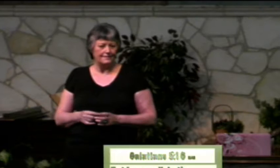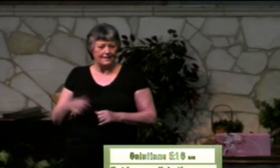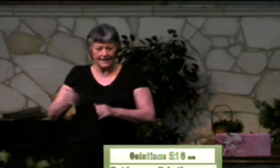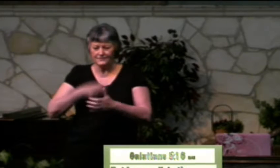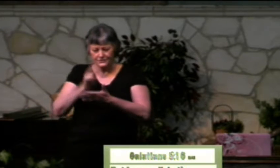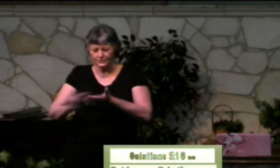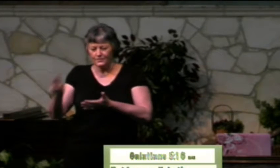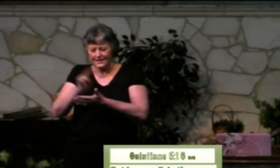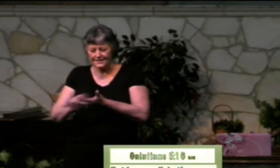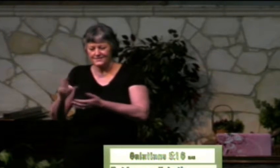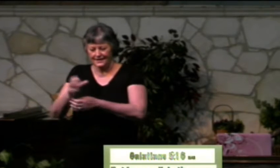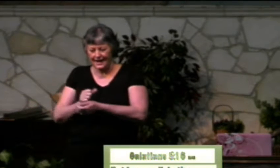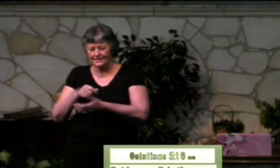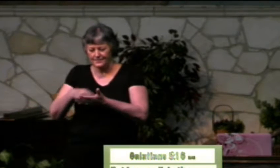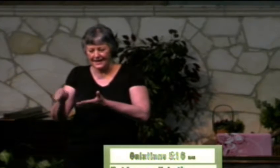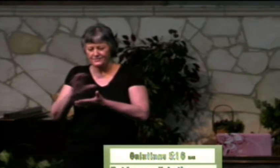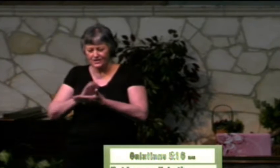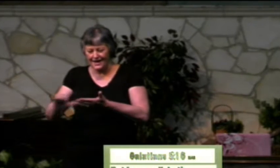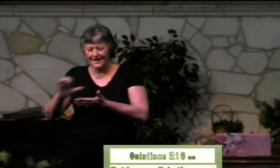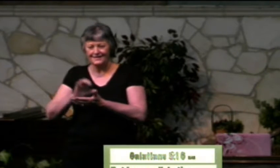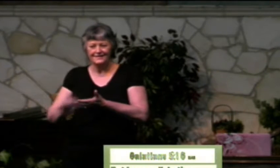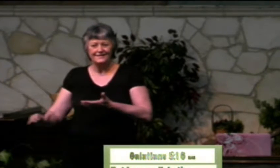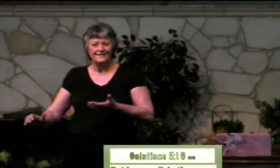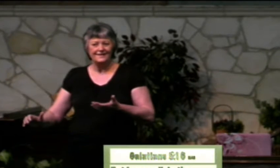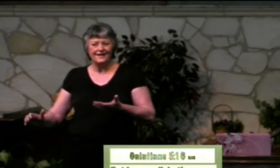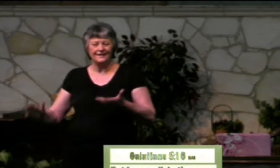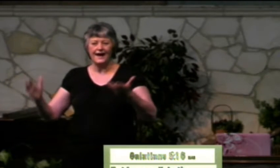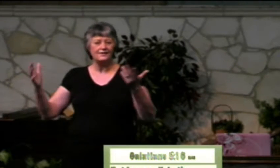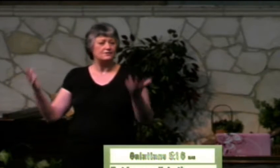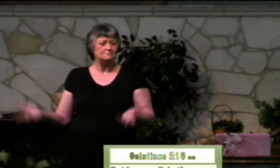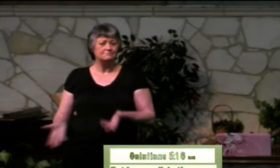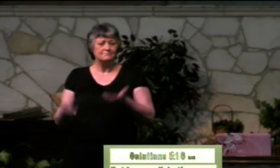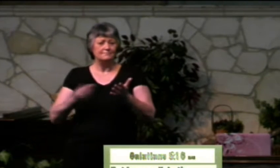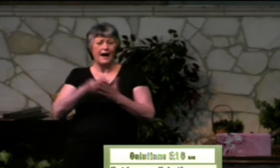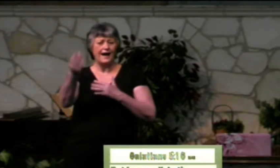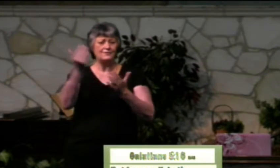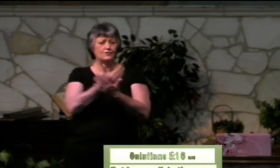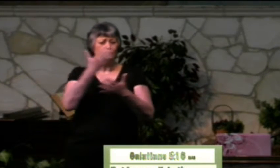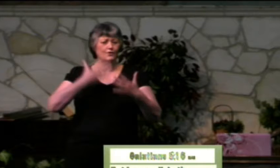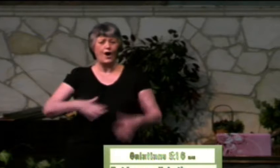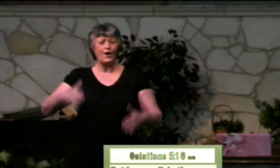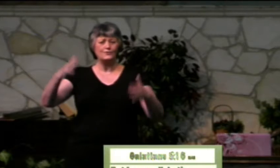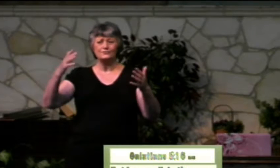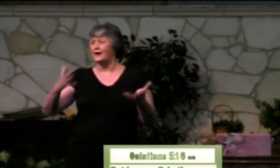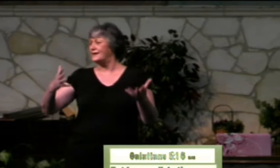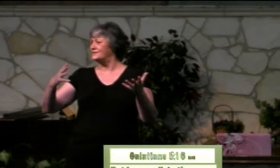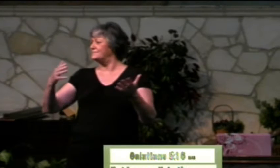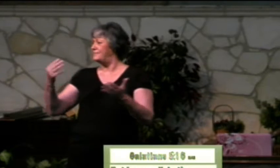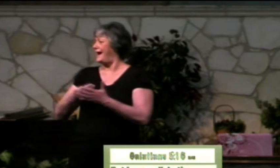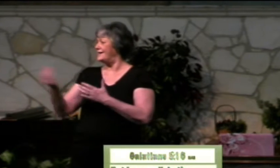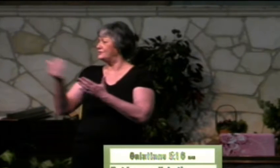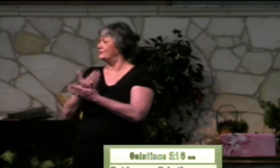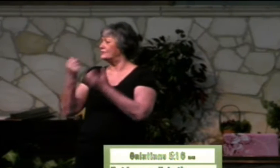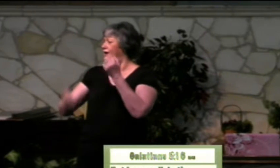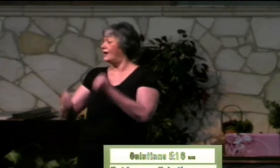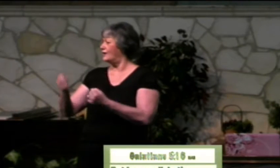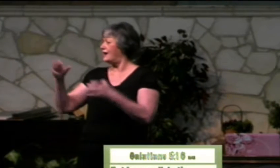Every 2 weeks I got a paycheck and I could buy new clothes or I could buy a new car or I